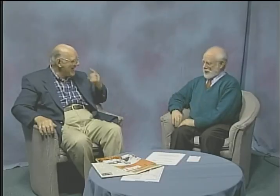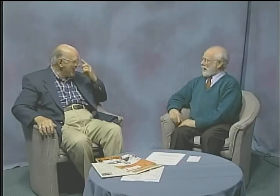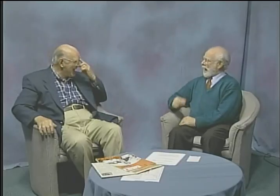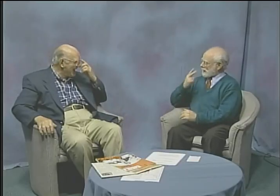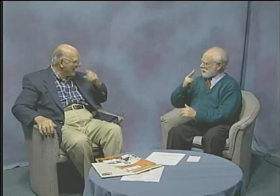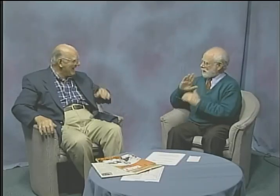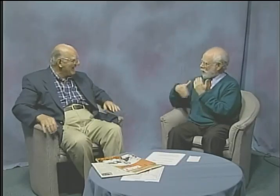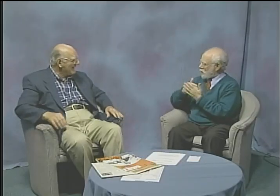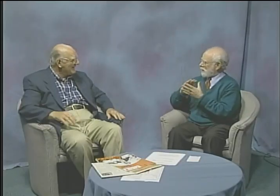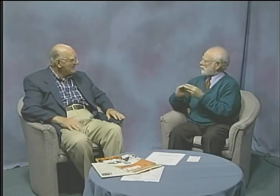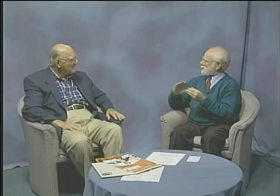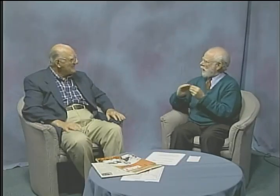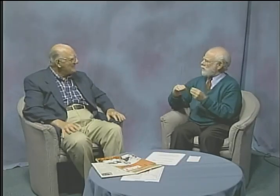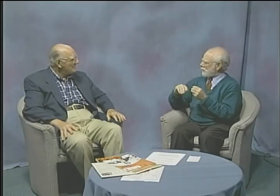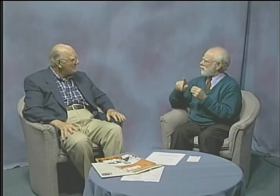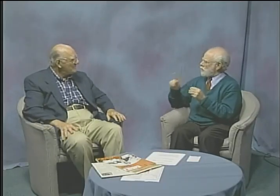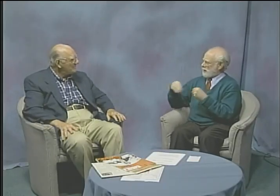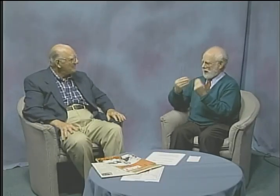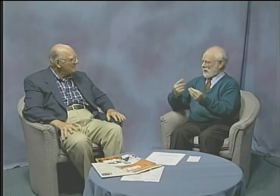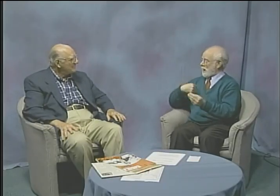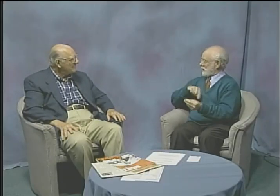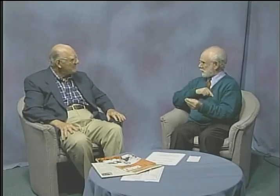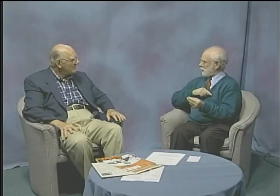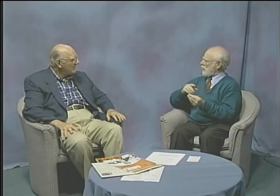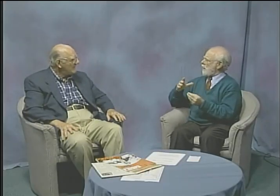Well, that was some story you gave us.